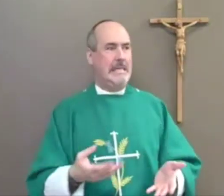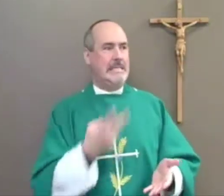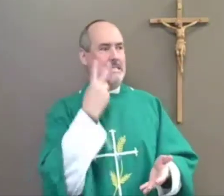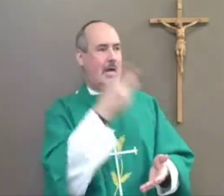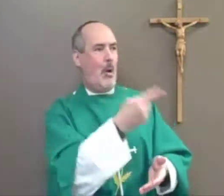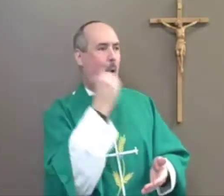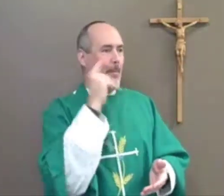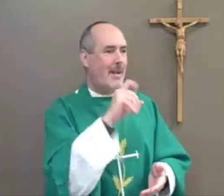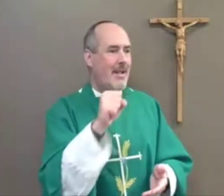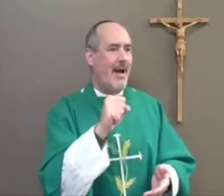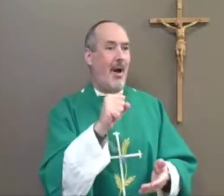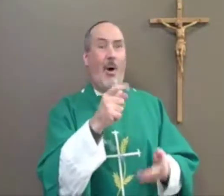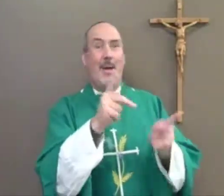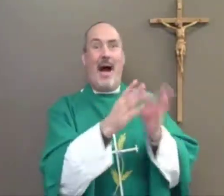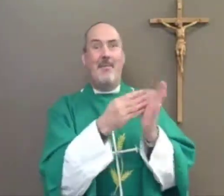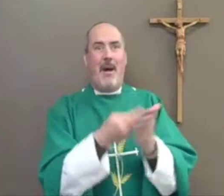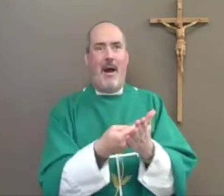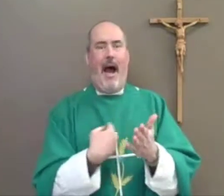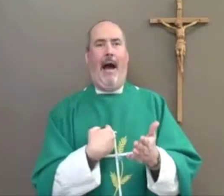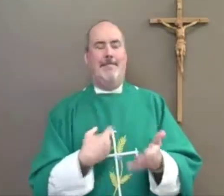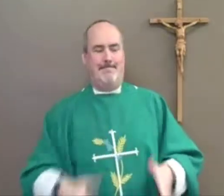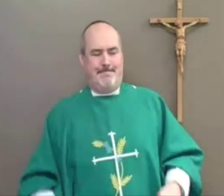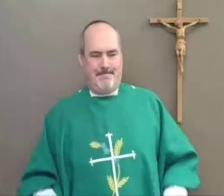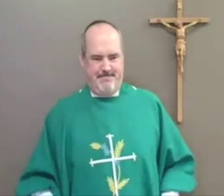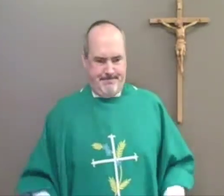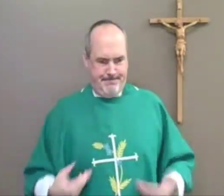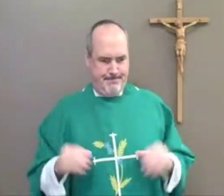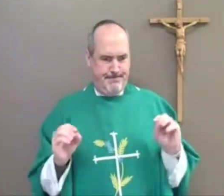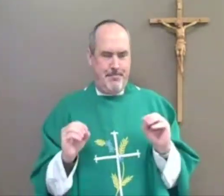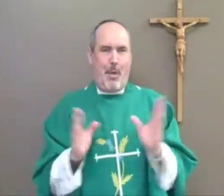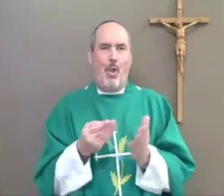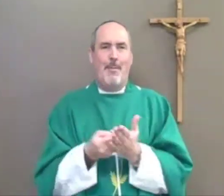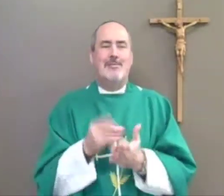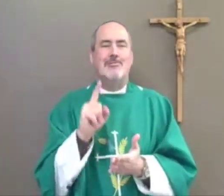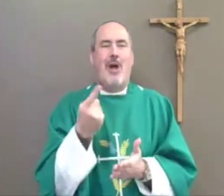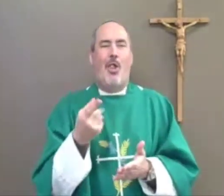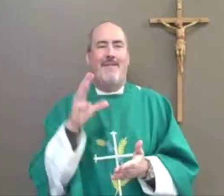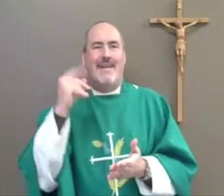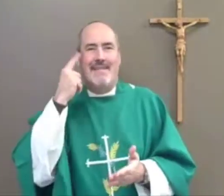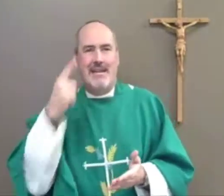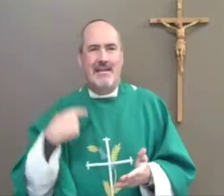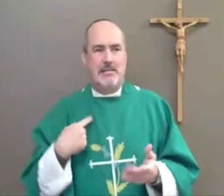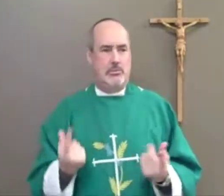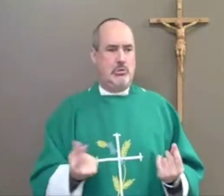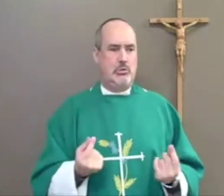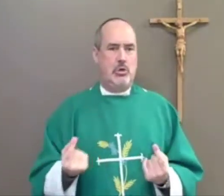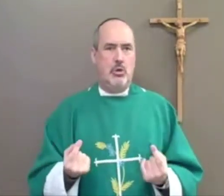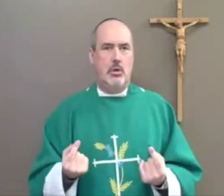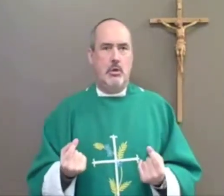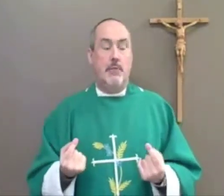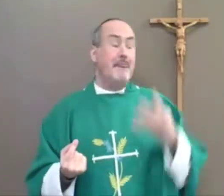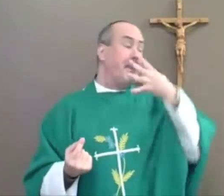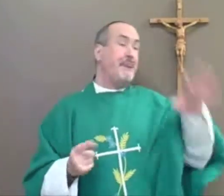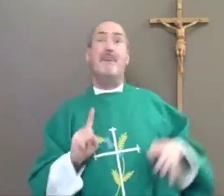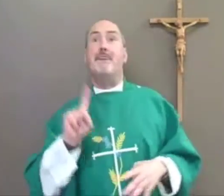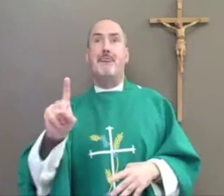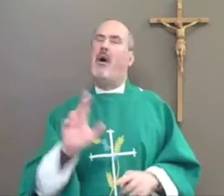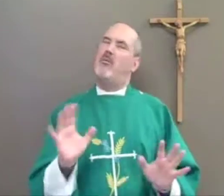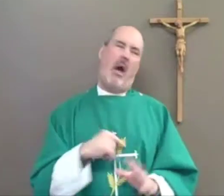Sometimes when I'm walking and I see a homeless person asking for money, and if I only have like $1 or $1.50, or if I don't even have any money,